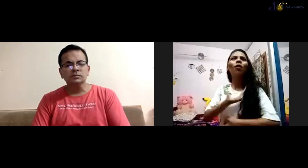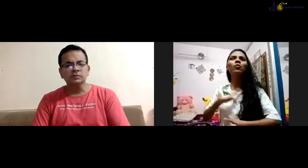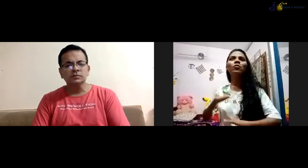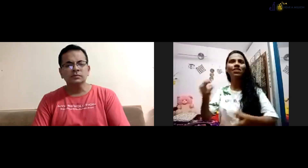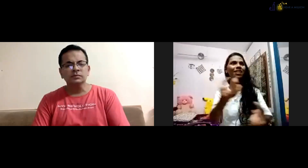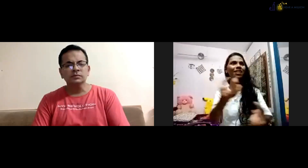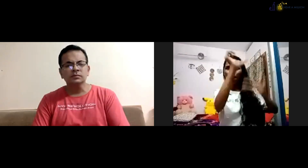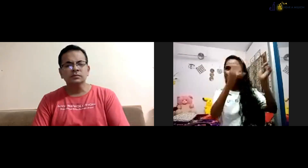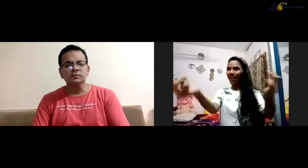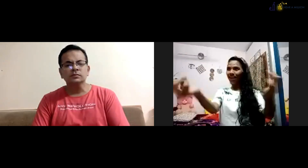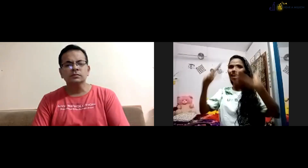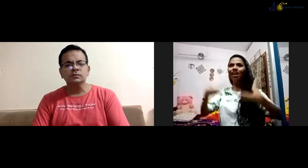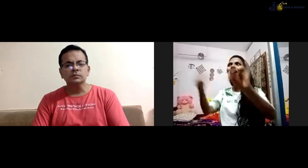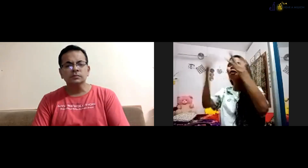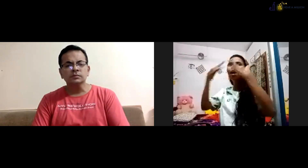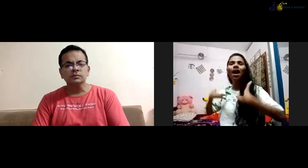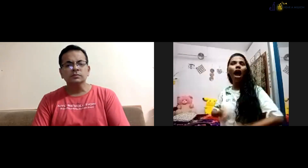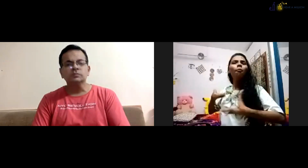to involve, wanted to enjoy